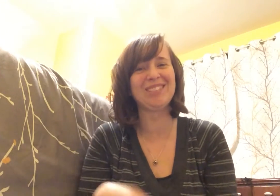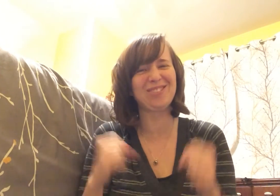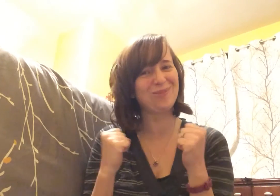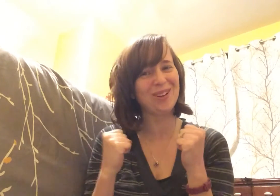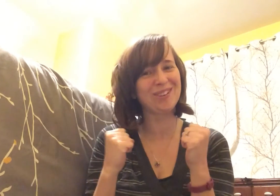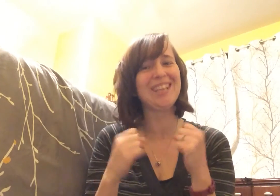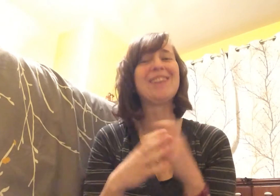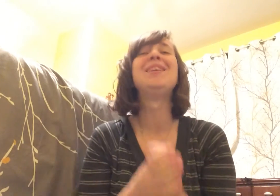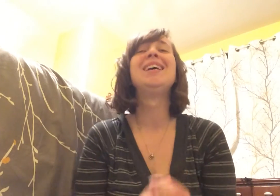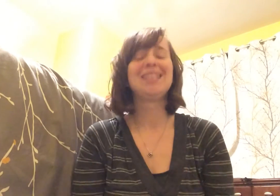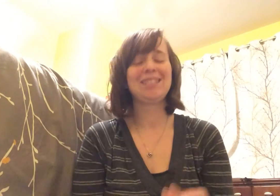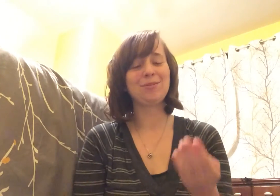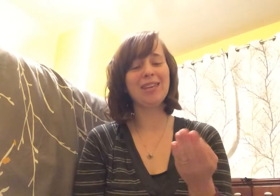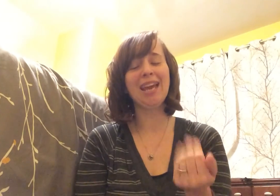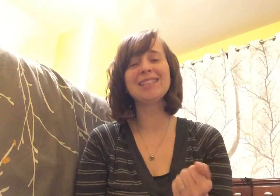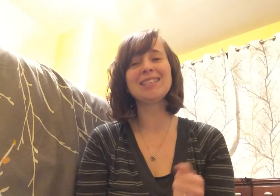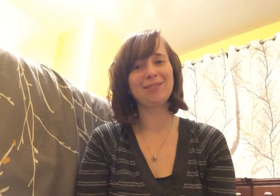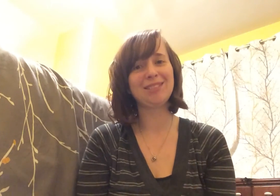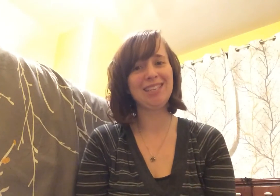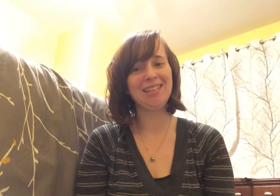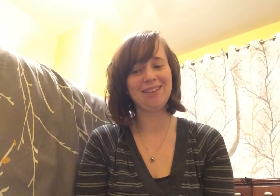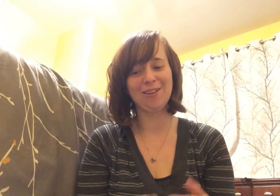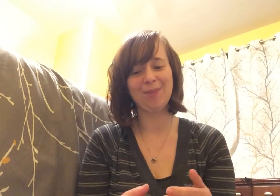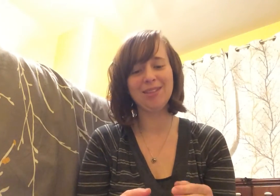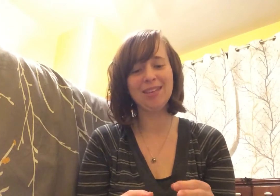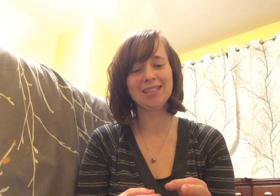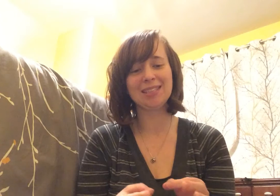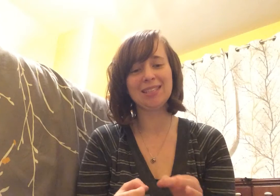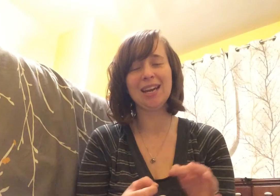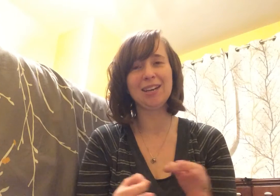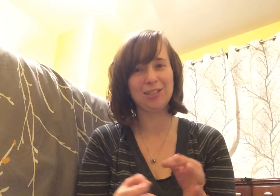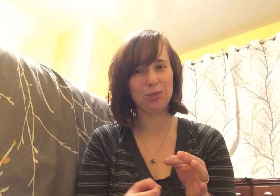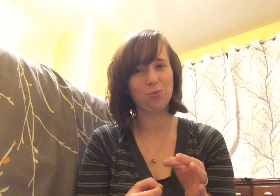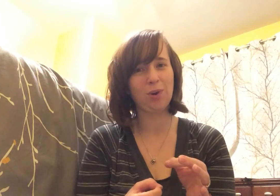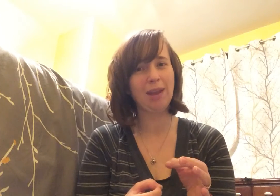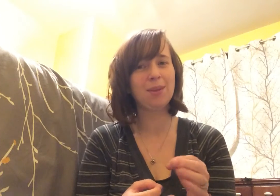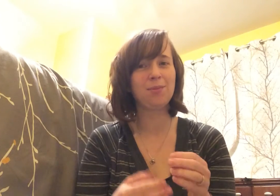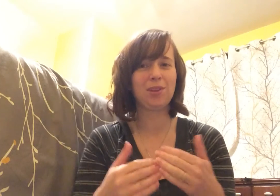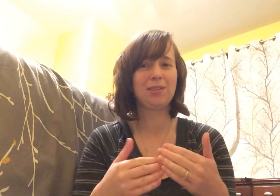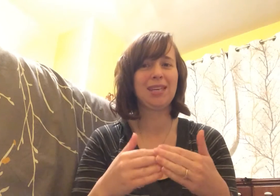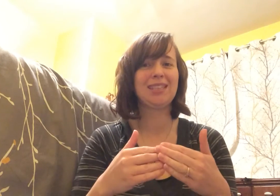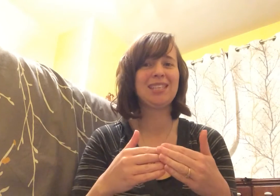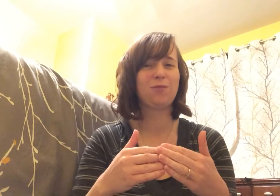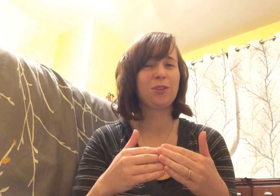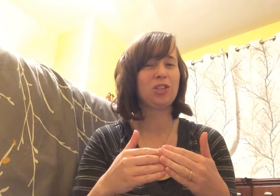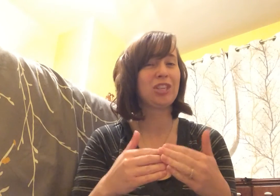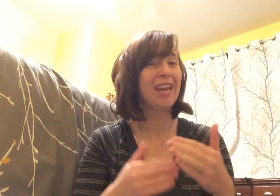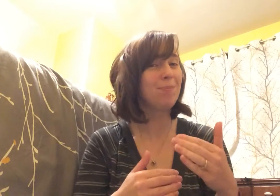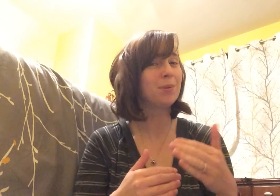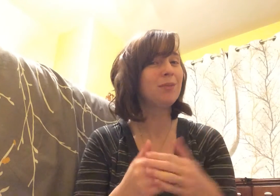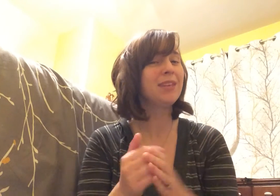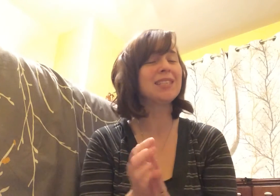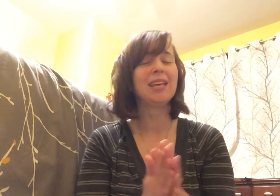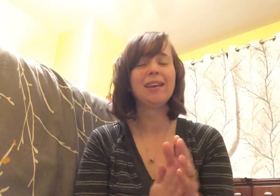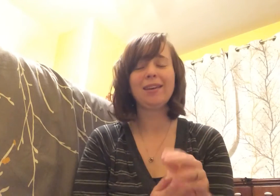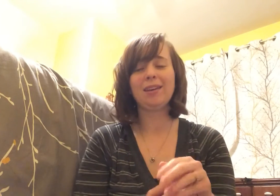to the wintertime. So cactus I've seen, I think it's to kind of describe it with like the different shape of it.